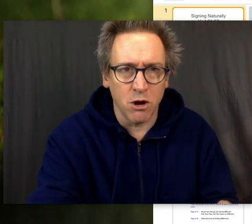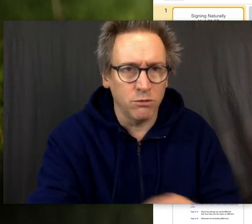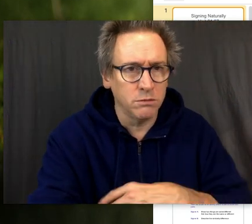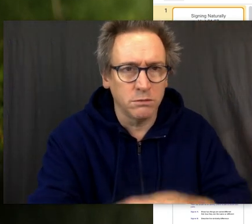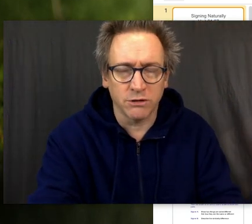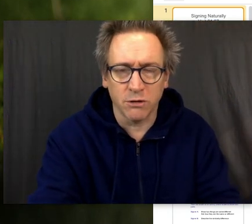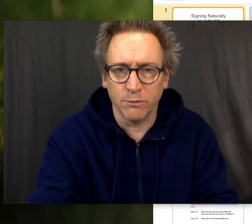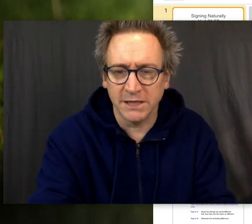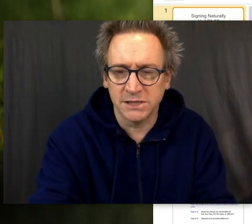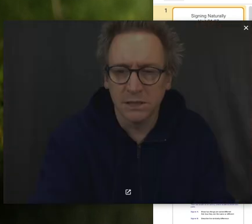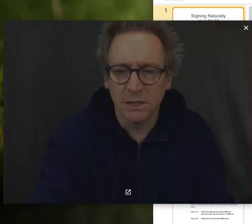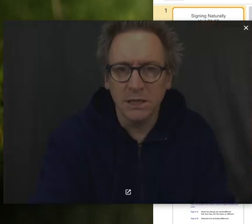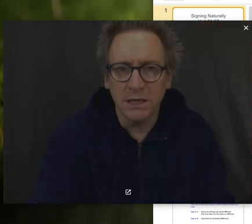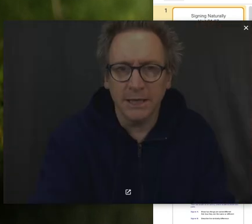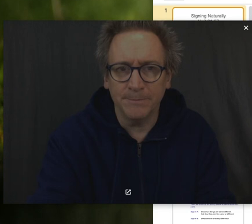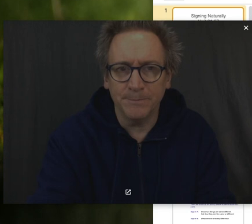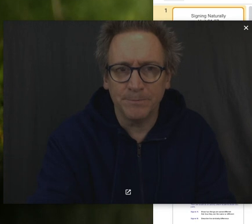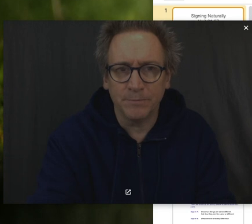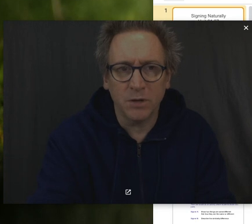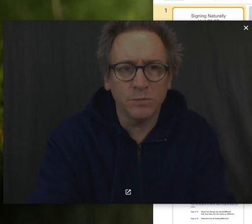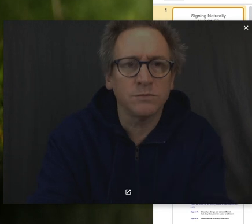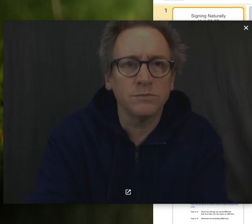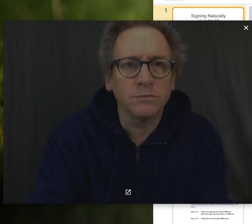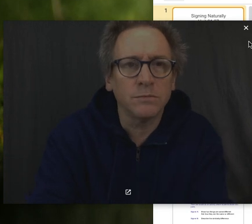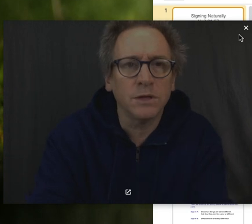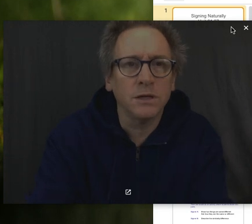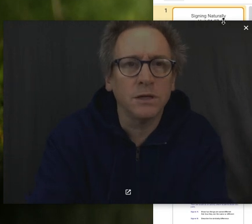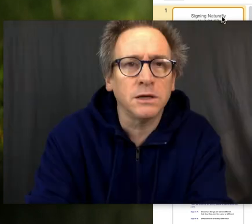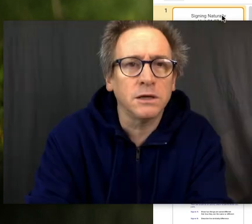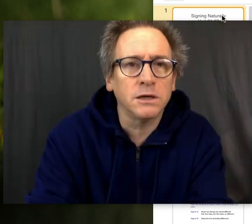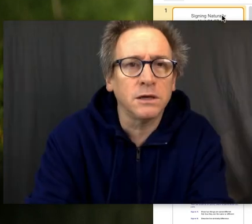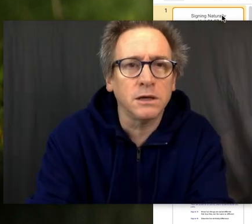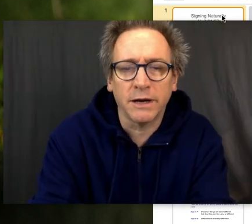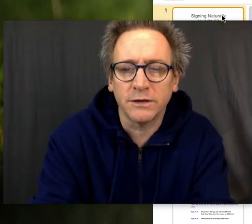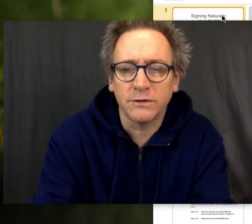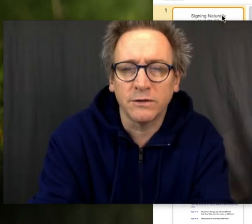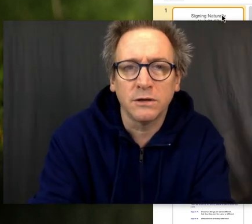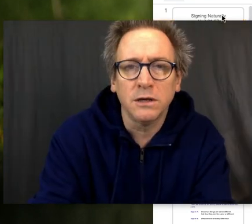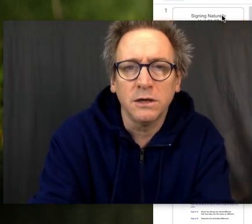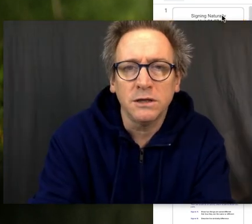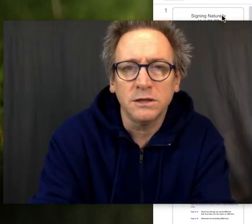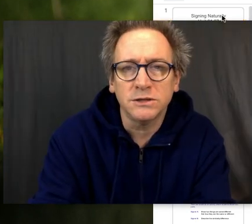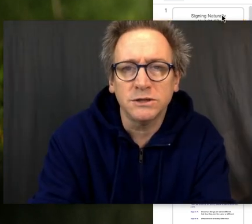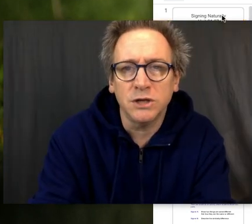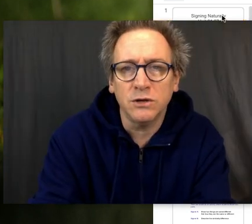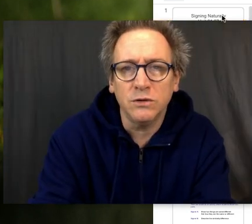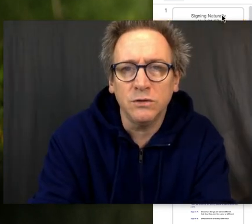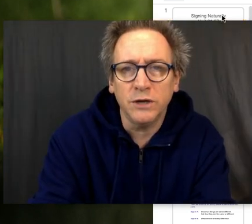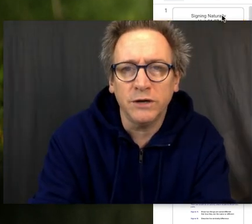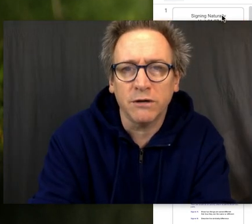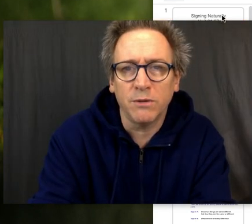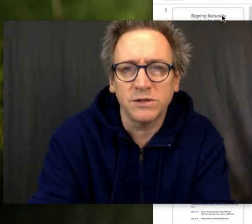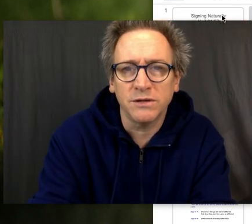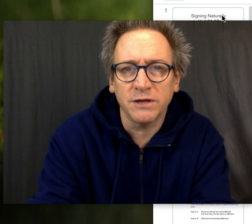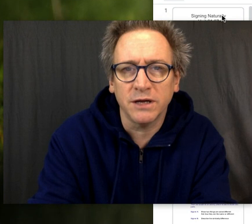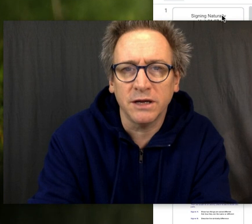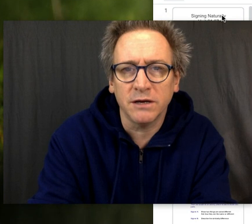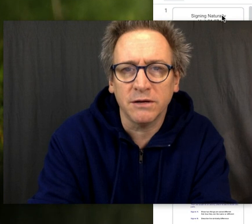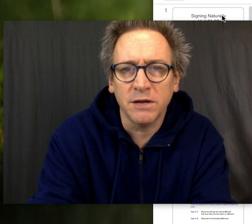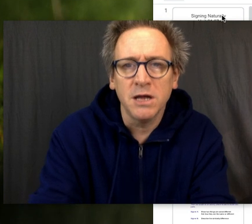your own, at your own pace. Oops. Right. So here I'll post